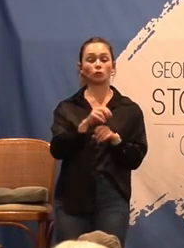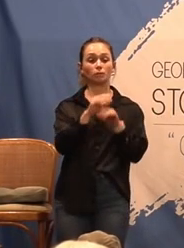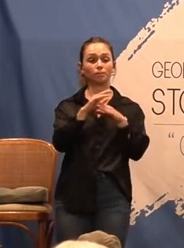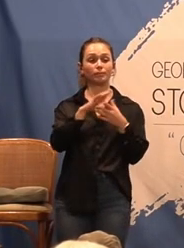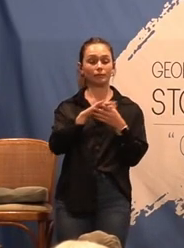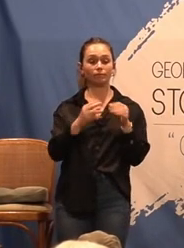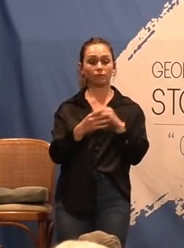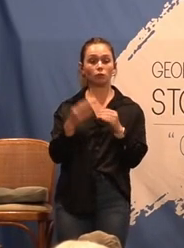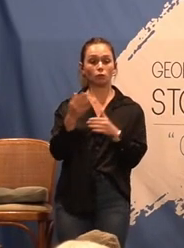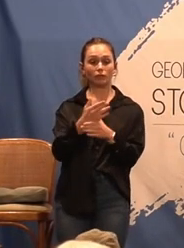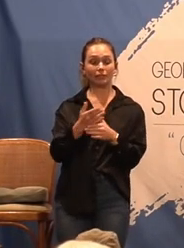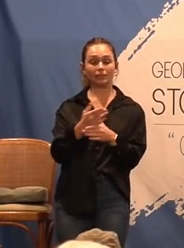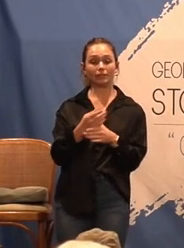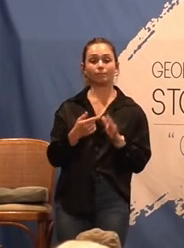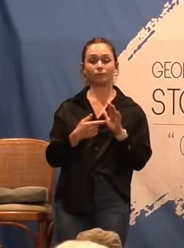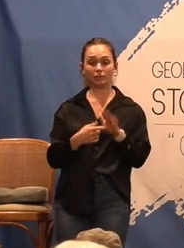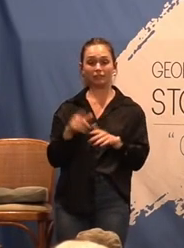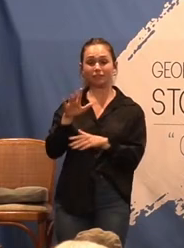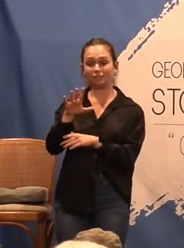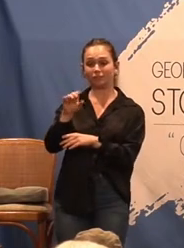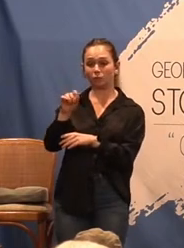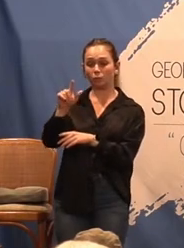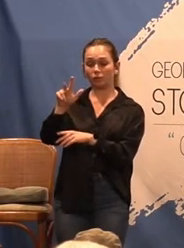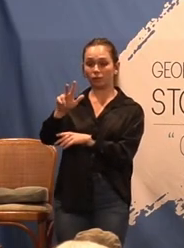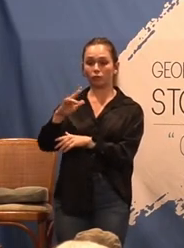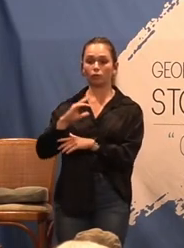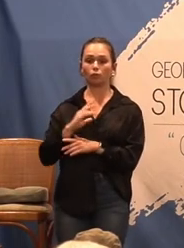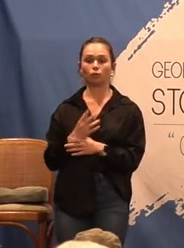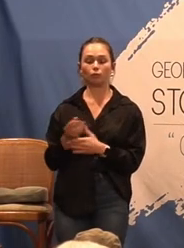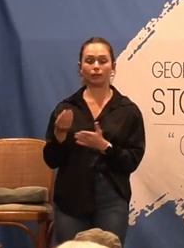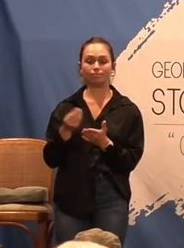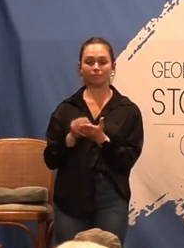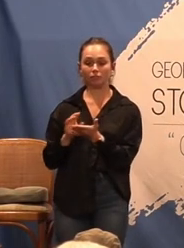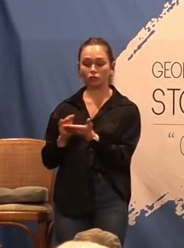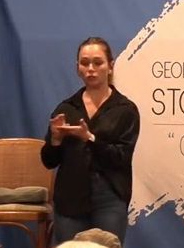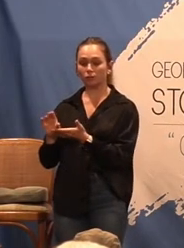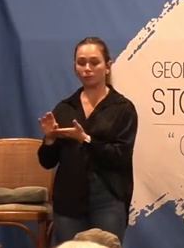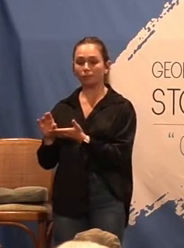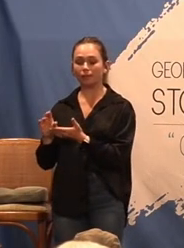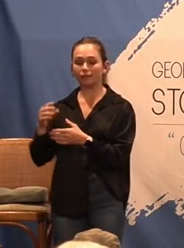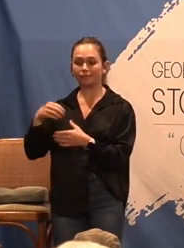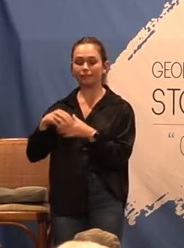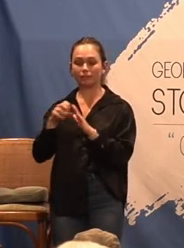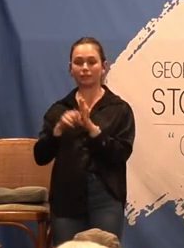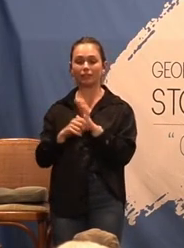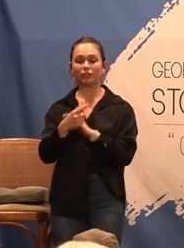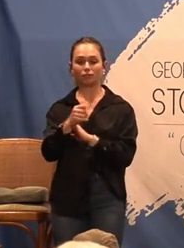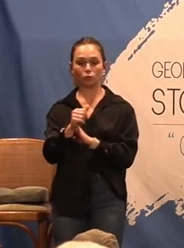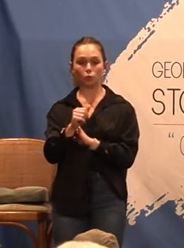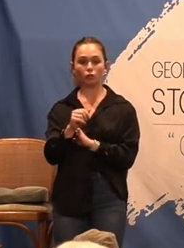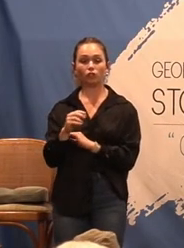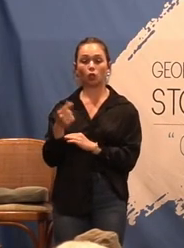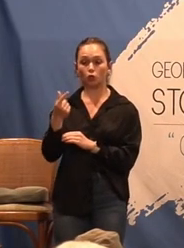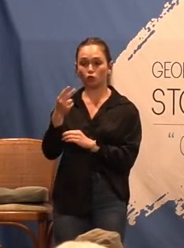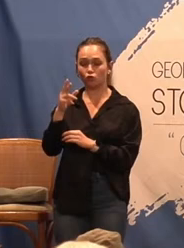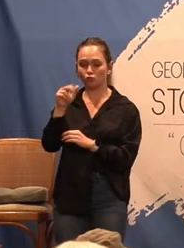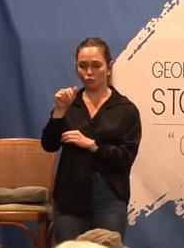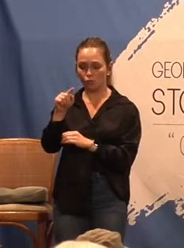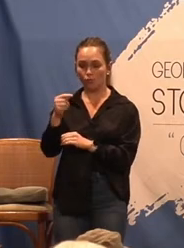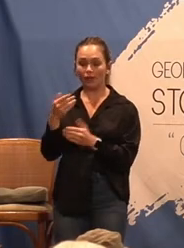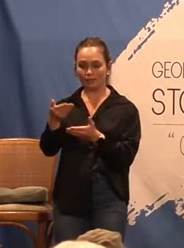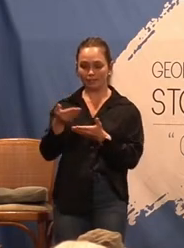is a 501c3 organization, charitable registered in the state of Georgia. It is grant dependent and volunteer